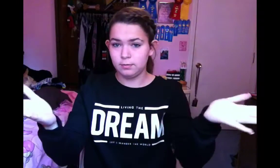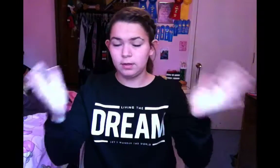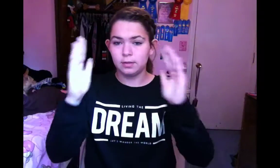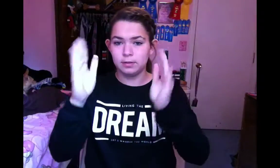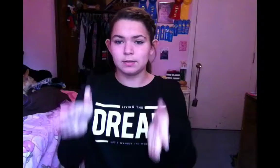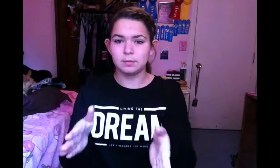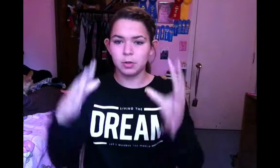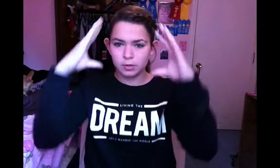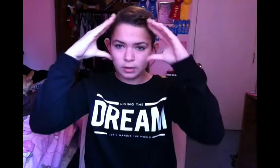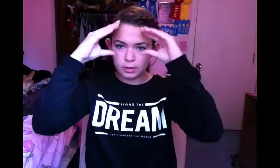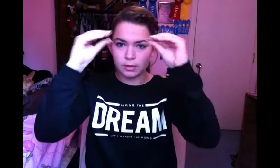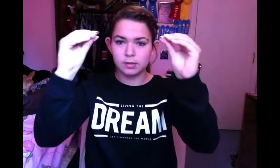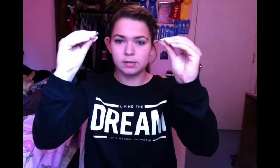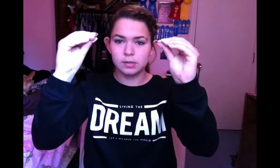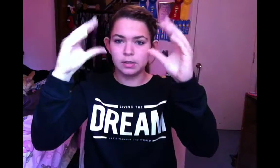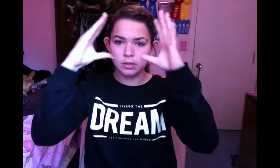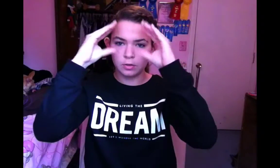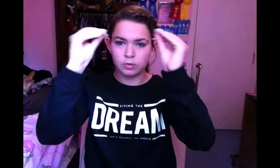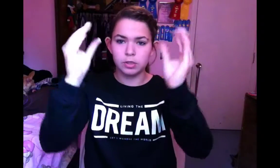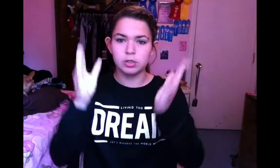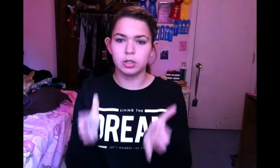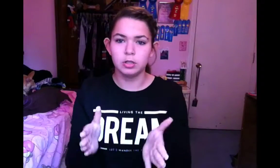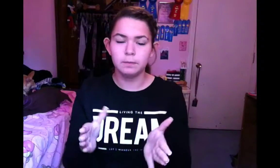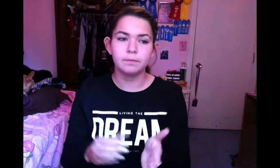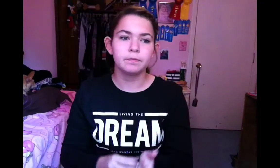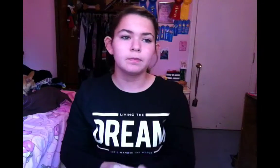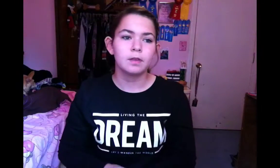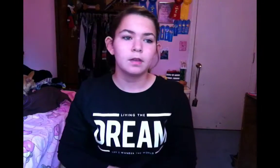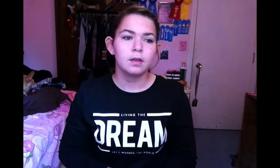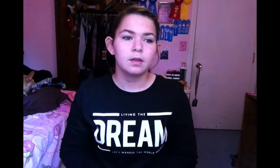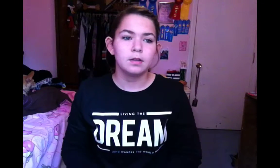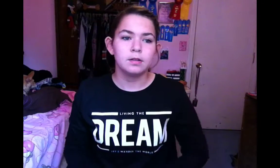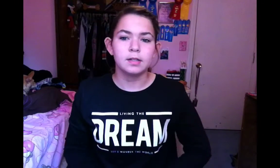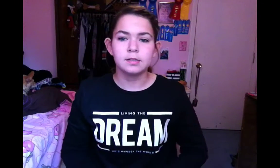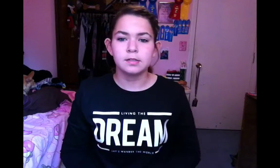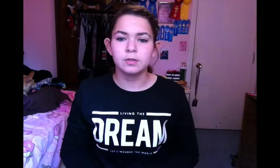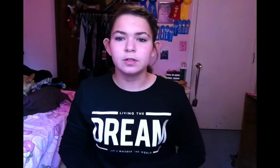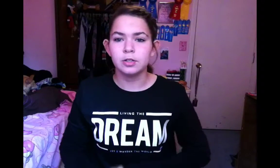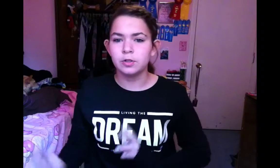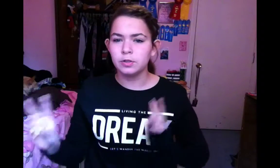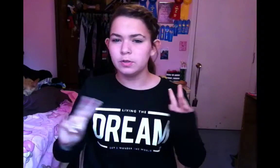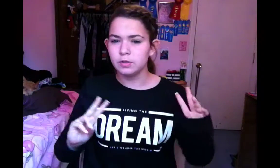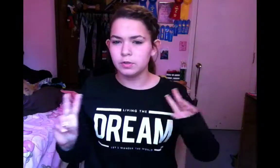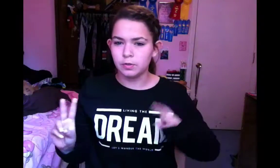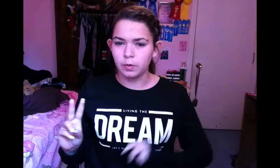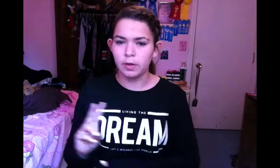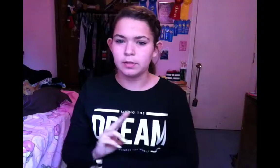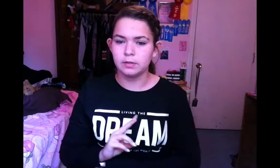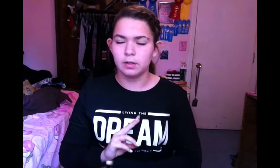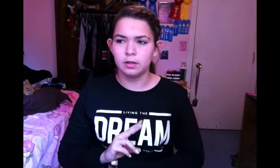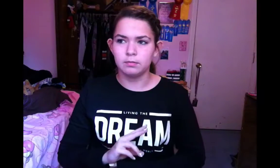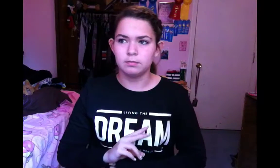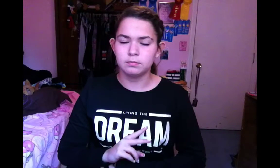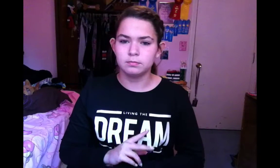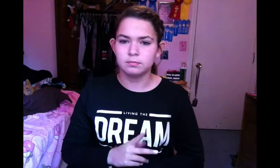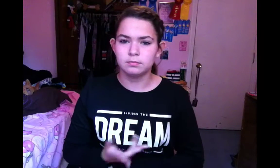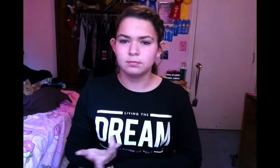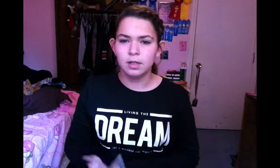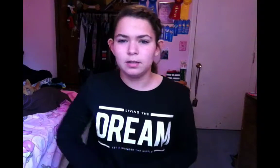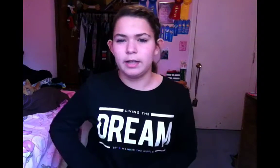Because this is person and this is teacher. teacher. Next is student. You can do this two different ways. They're not. Like